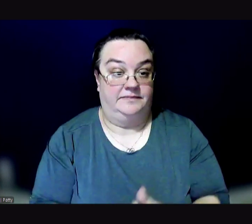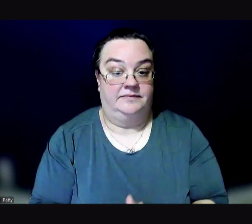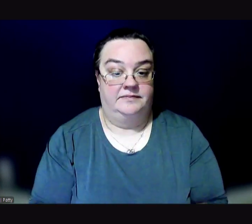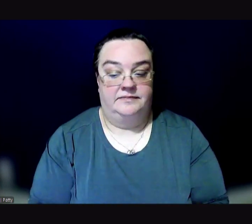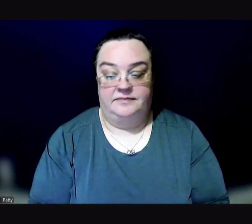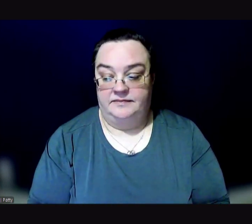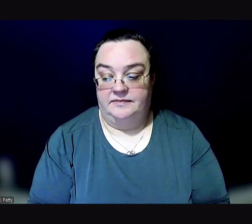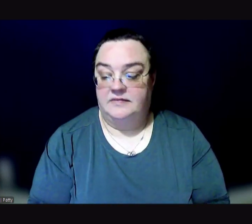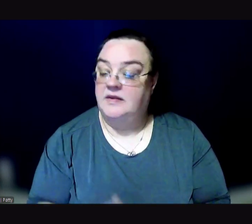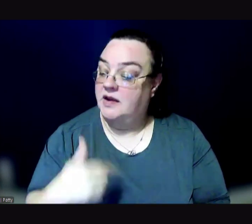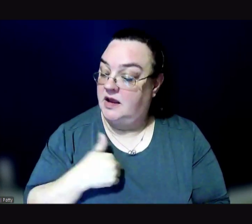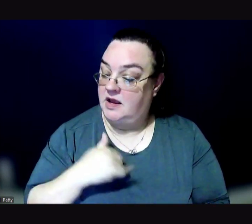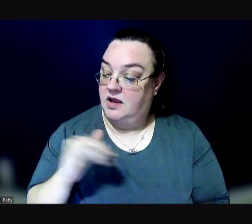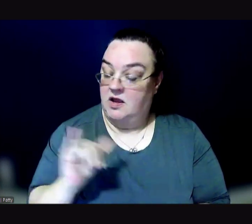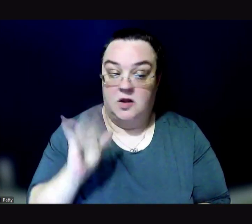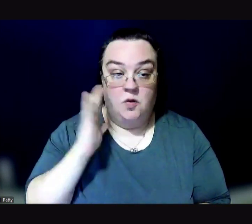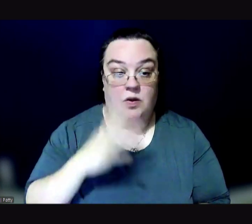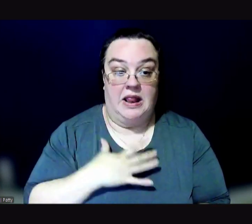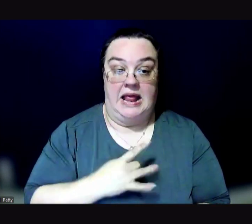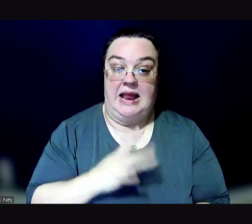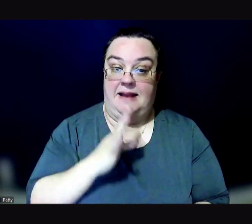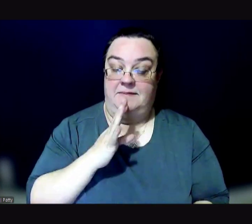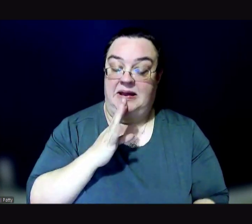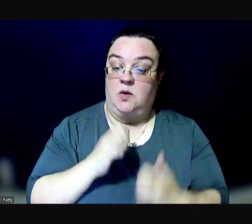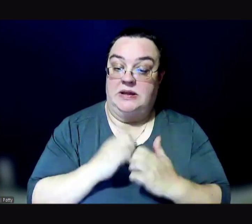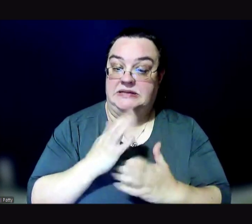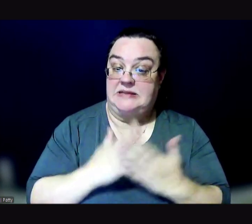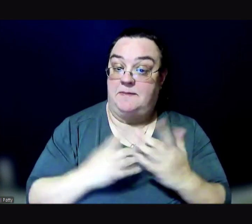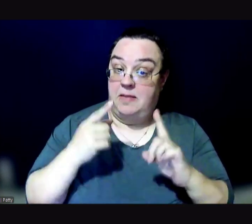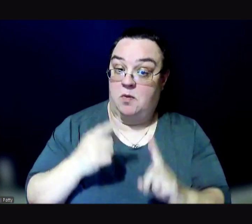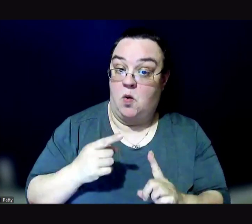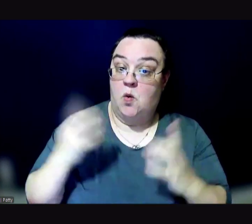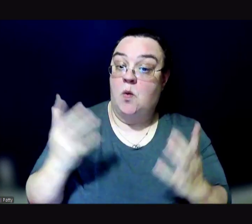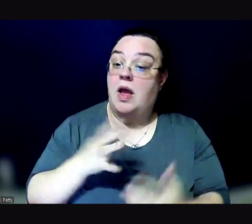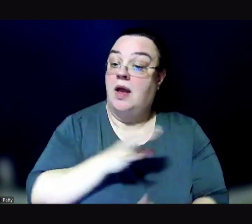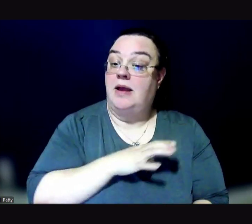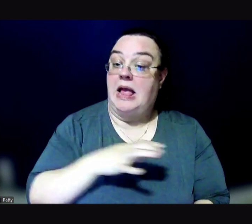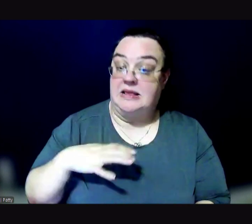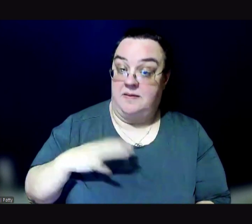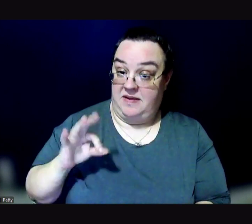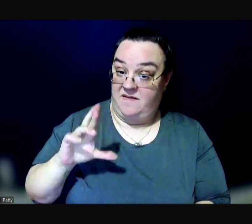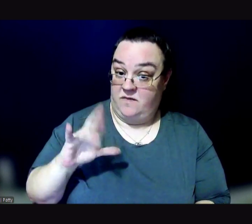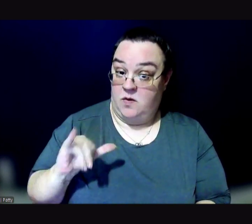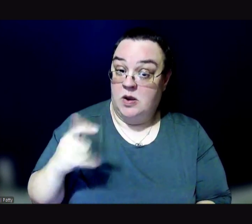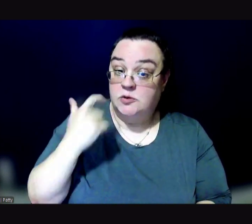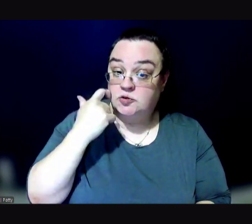I would also like to speak to some of the points Councilmember Fry